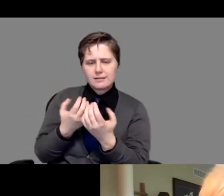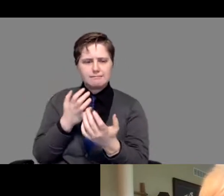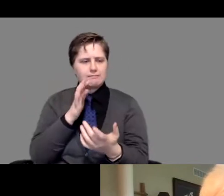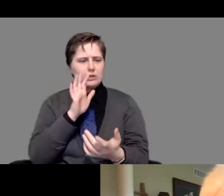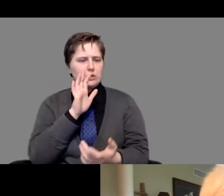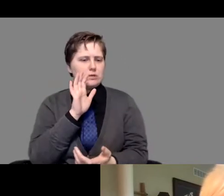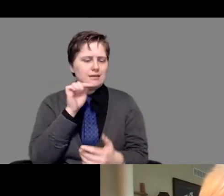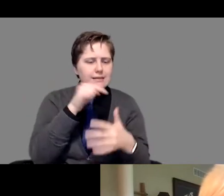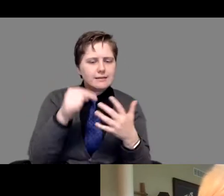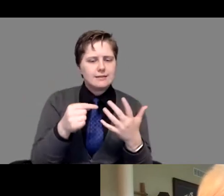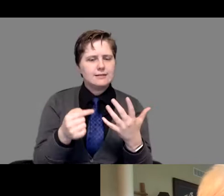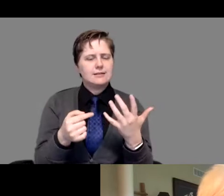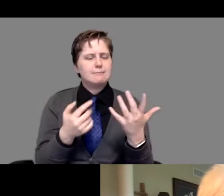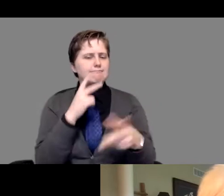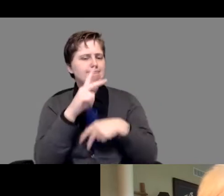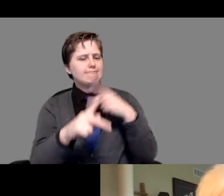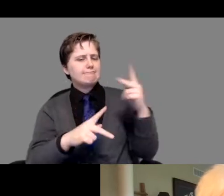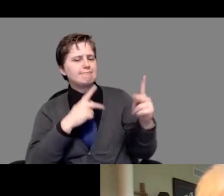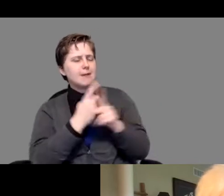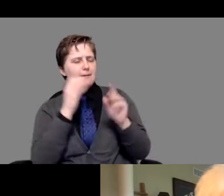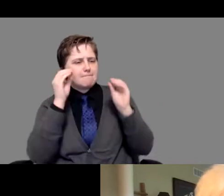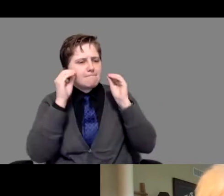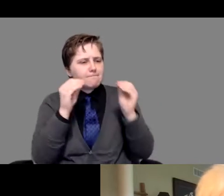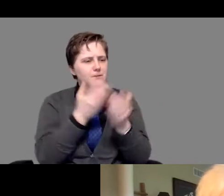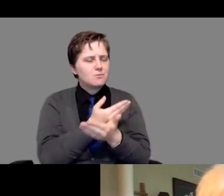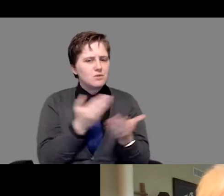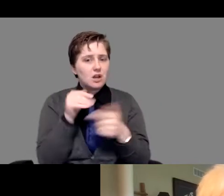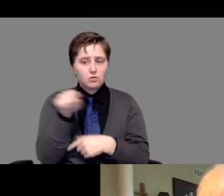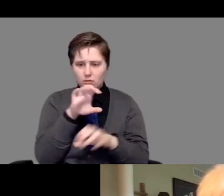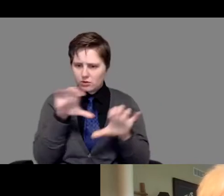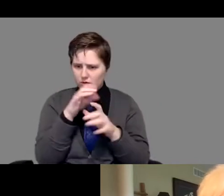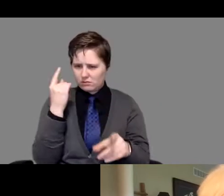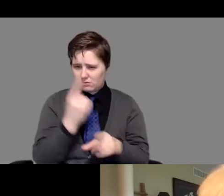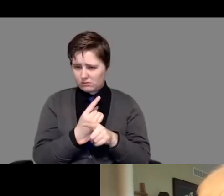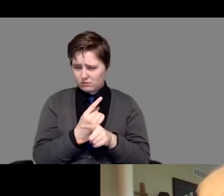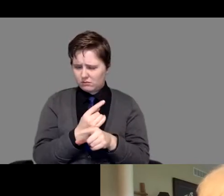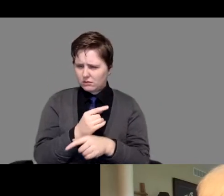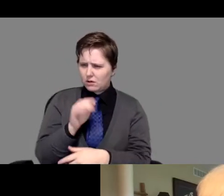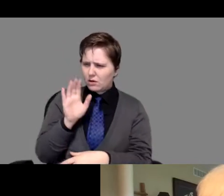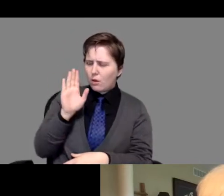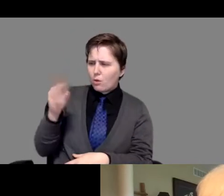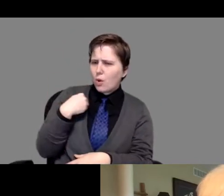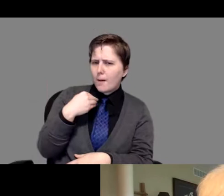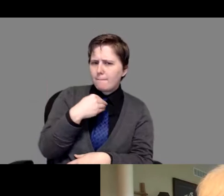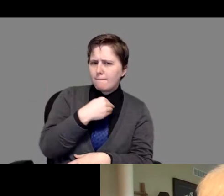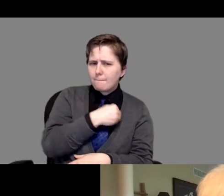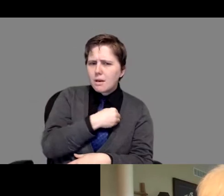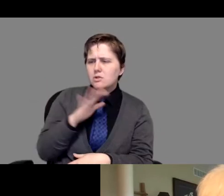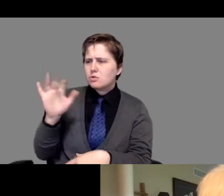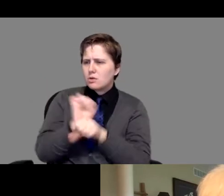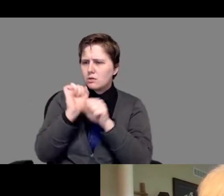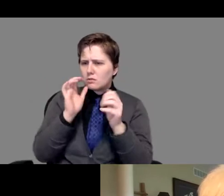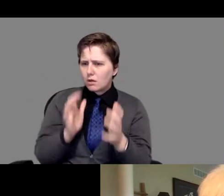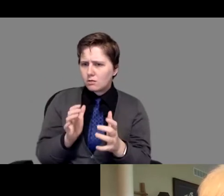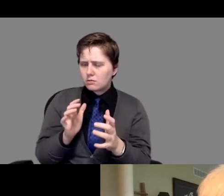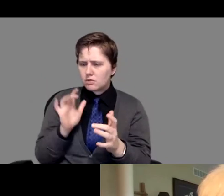these types of educational things that you've been doing. Your members and your employees have